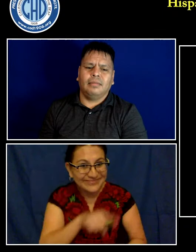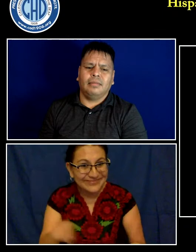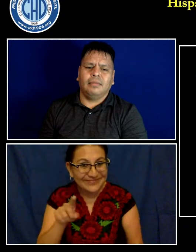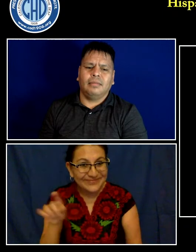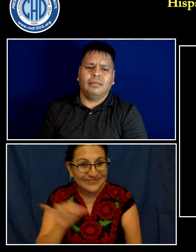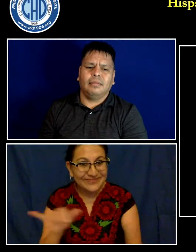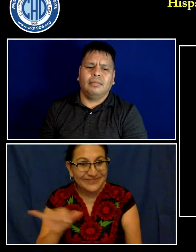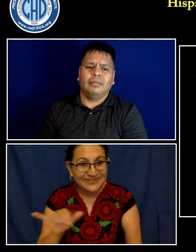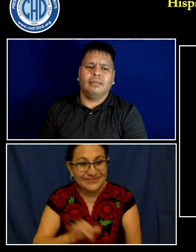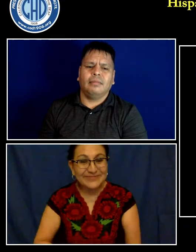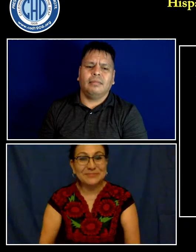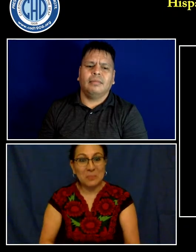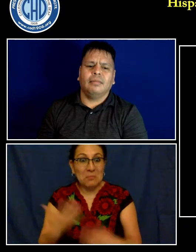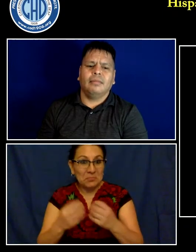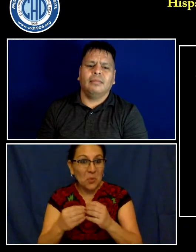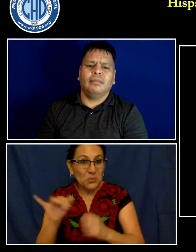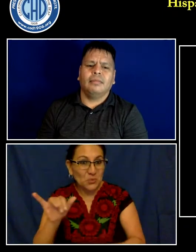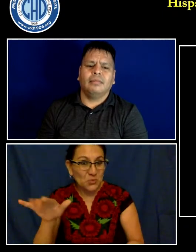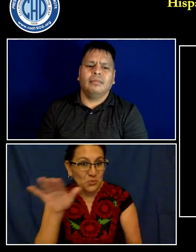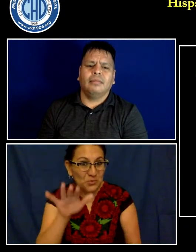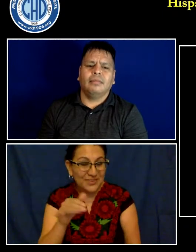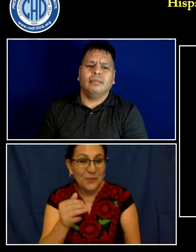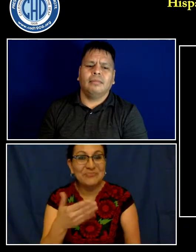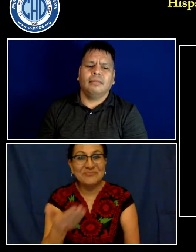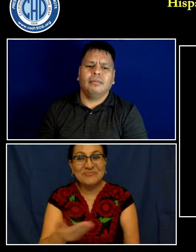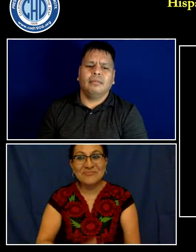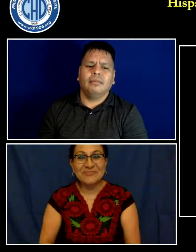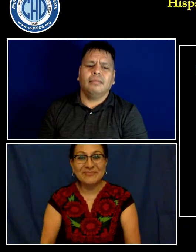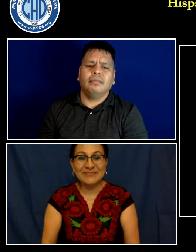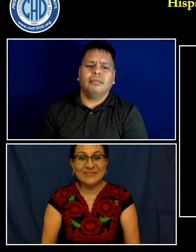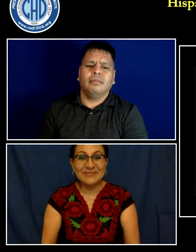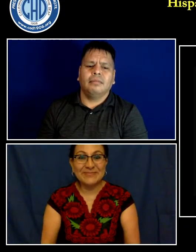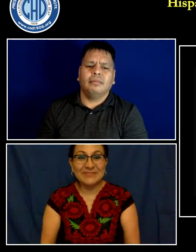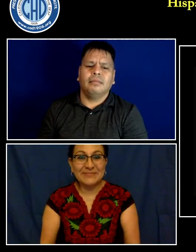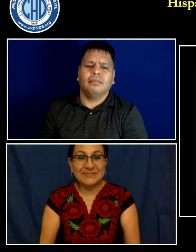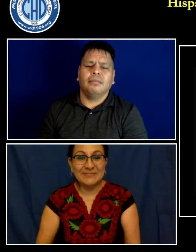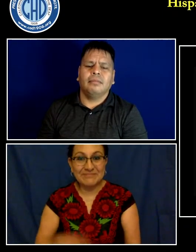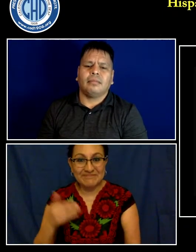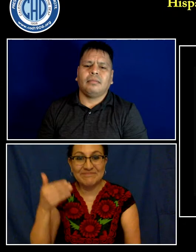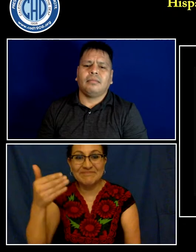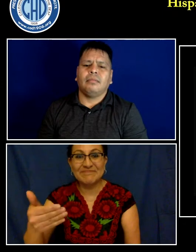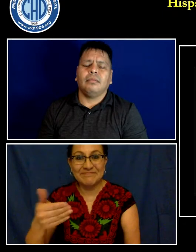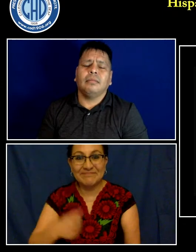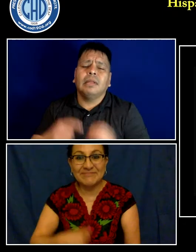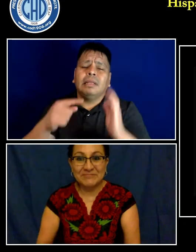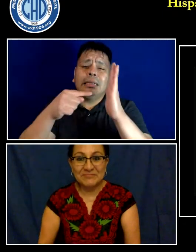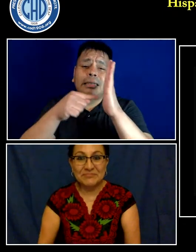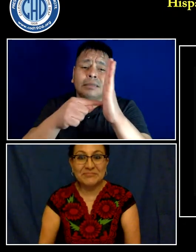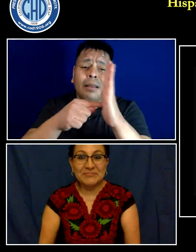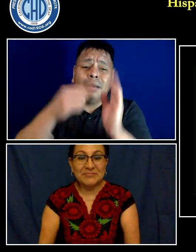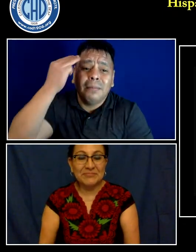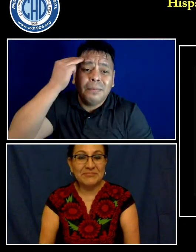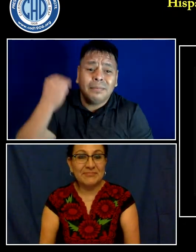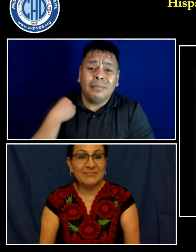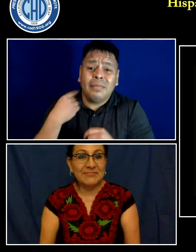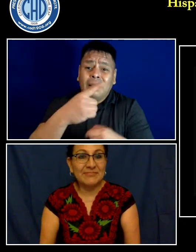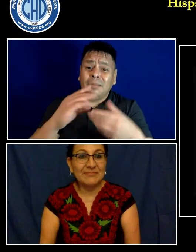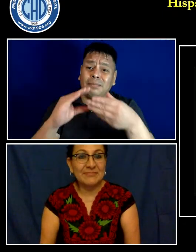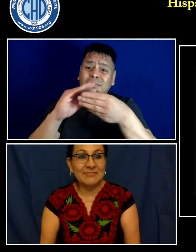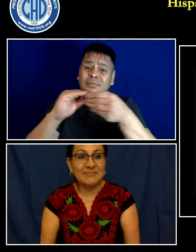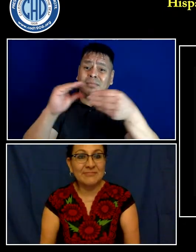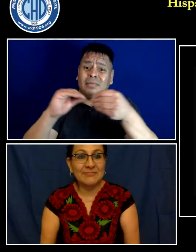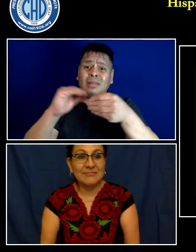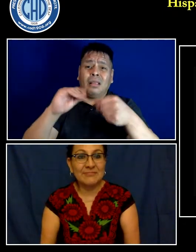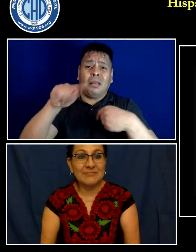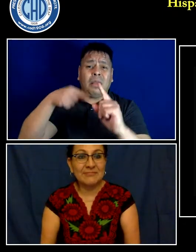all that encompass Latin America. You'll see them all in green on the map. And there's a little bit more that we can consider, but let's